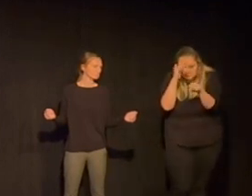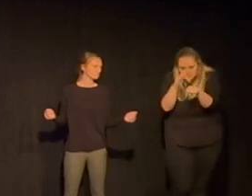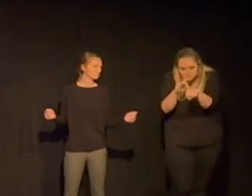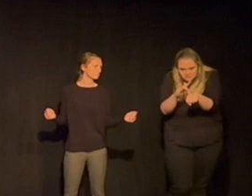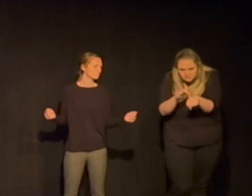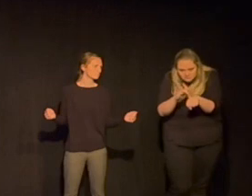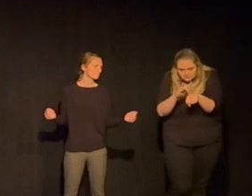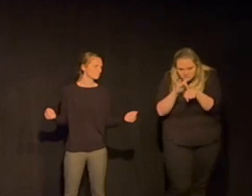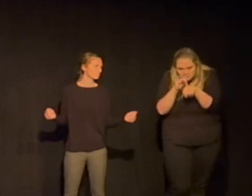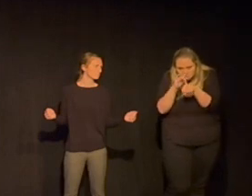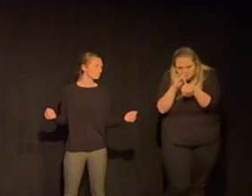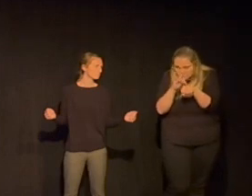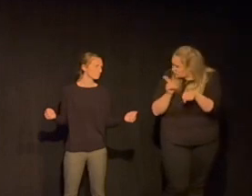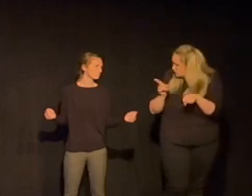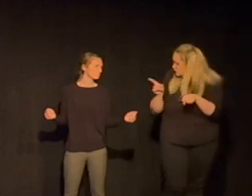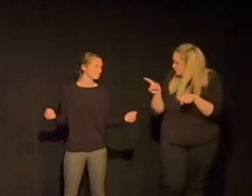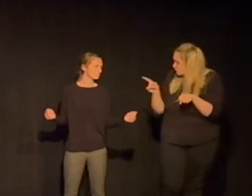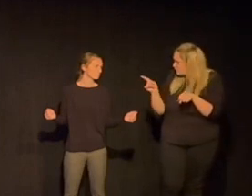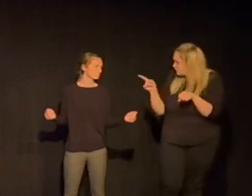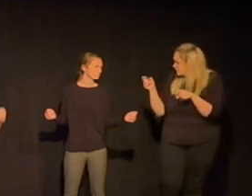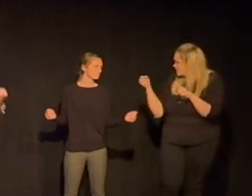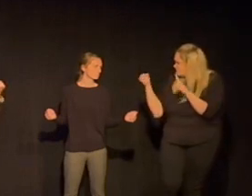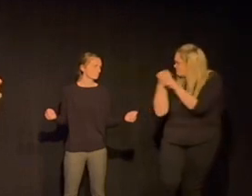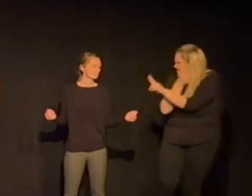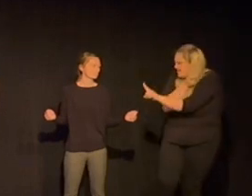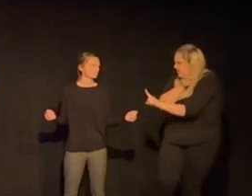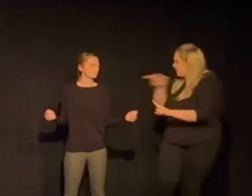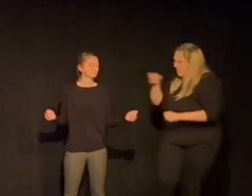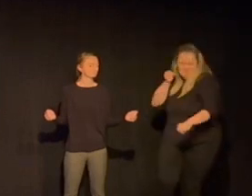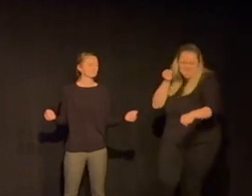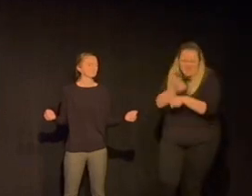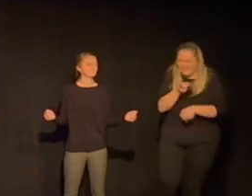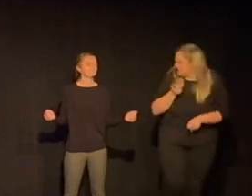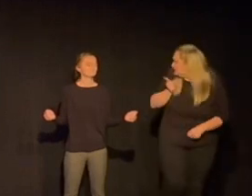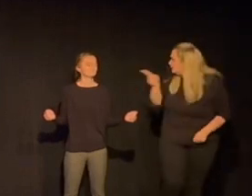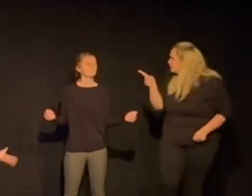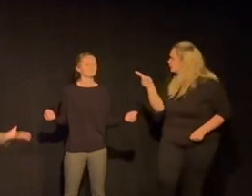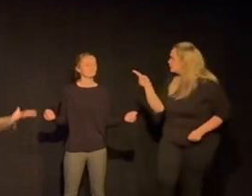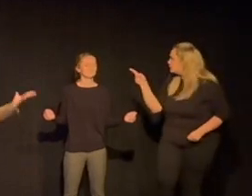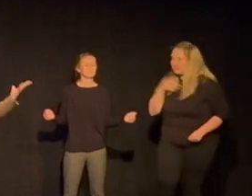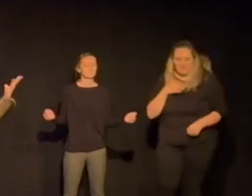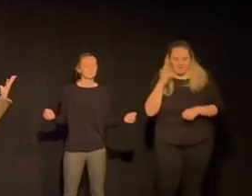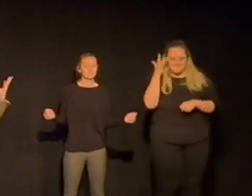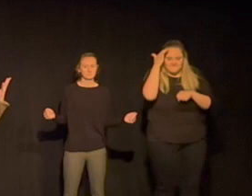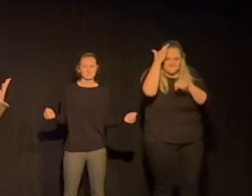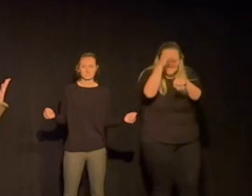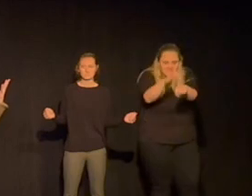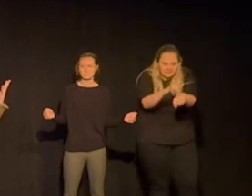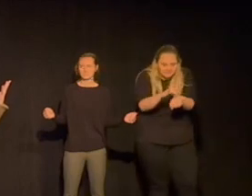you. Beating you. Besting you. He was obsessed.